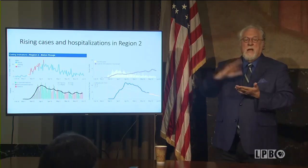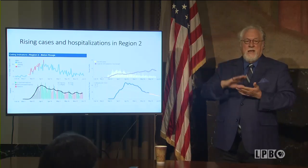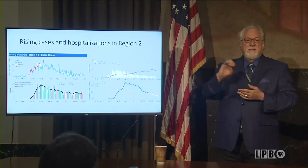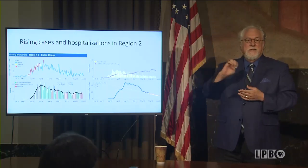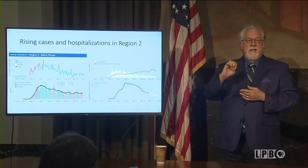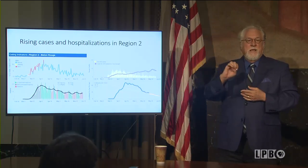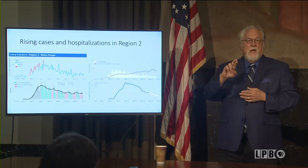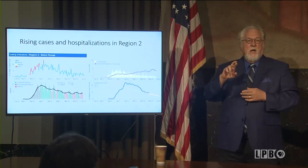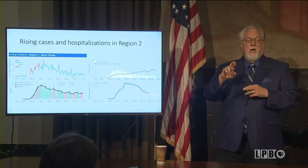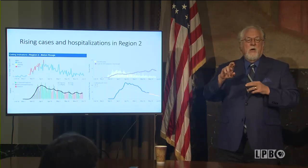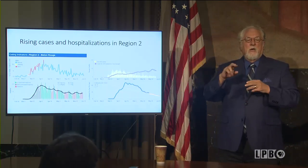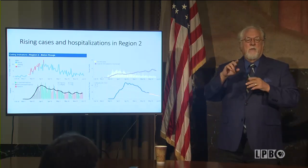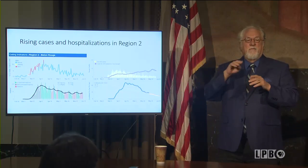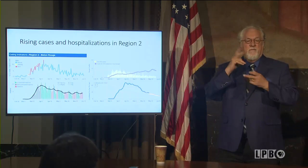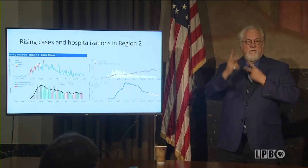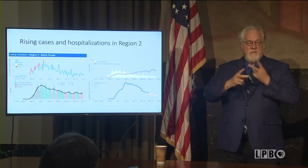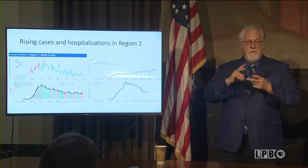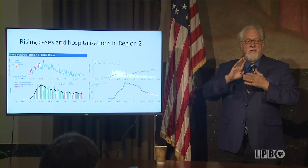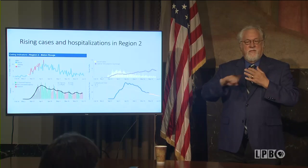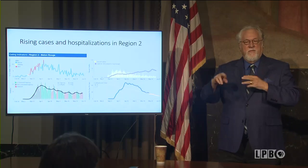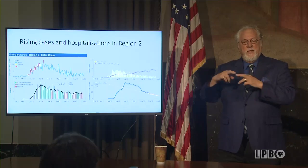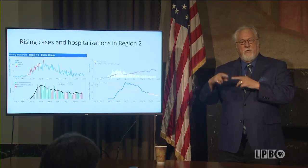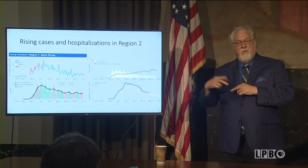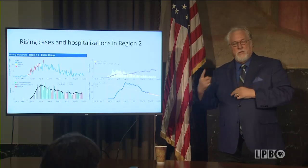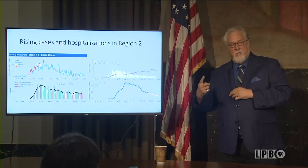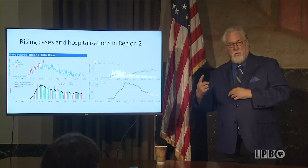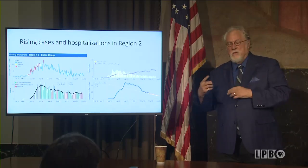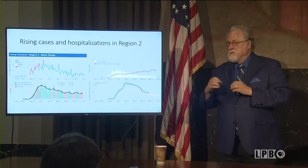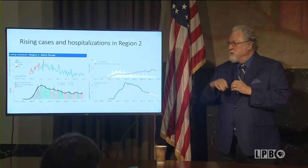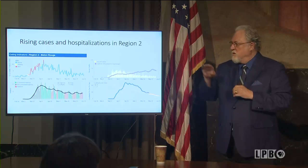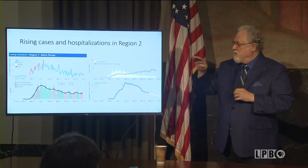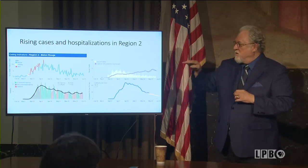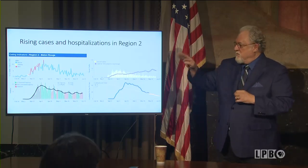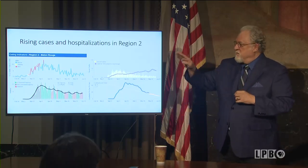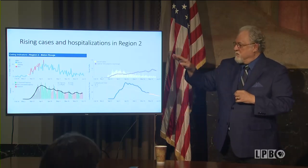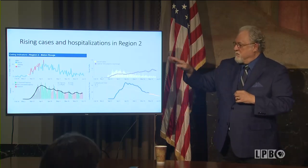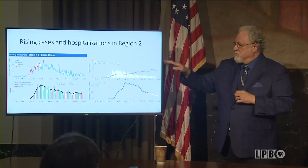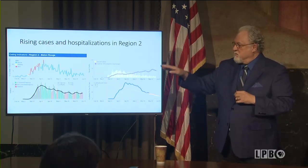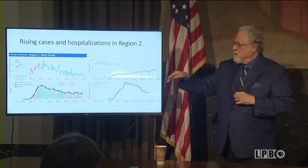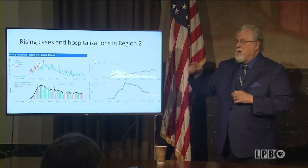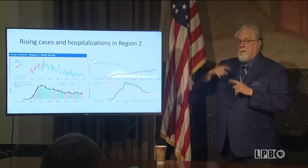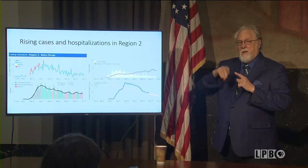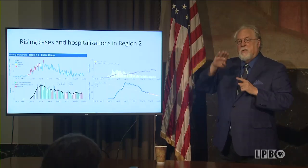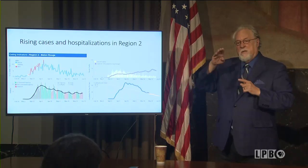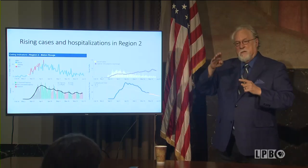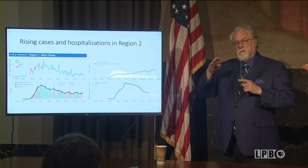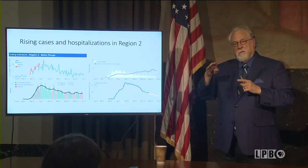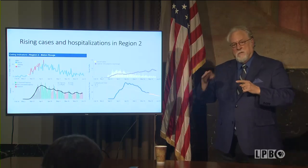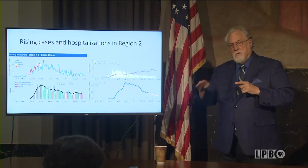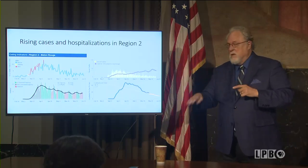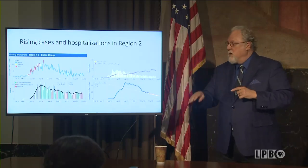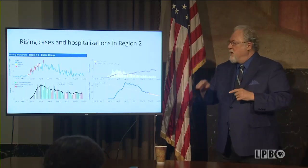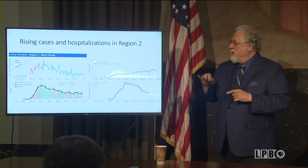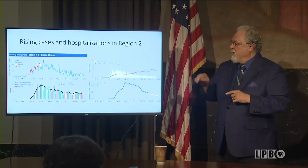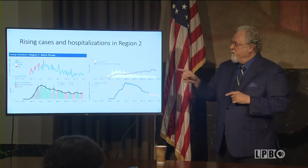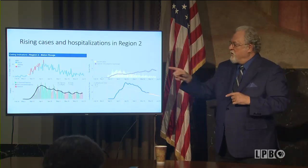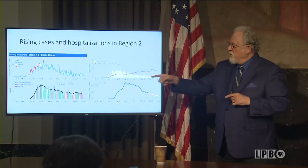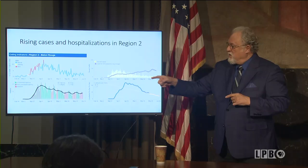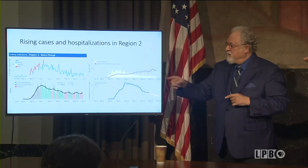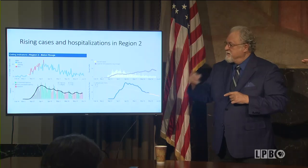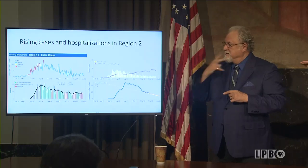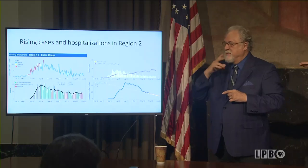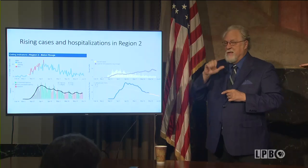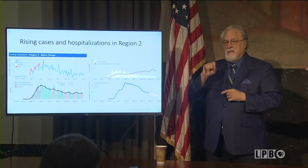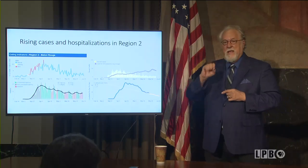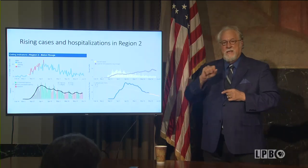department visits in general than, say, Region 1, so the data is a little bit jumpier on symptoms, but coming down. When we look at the cases, we see that the